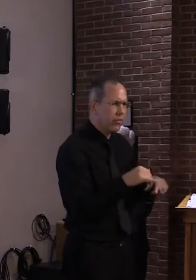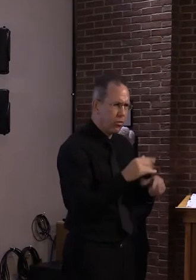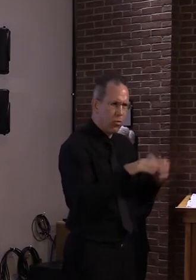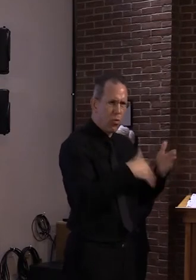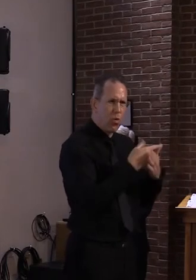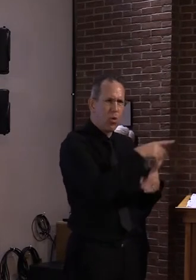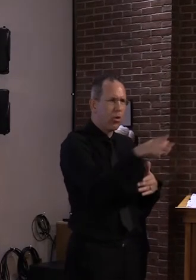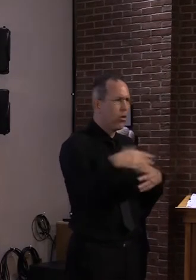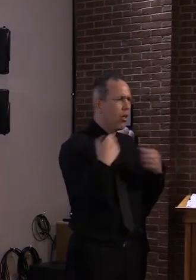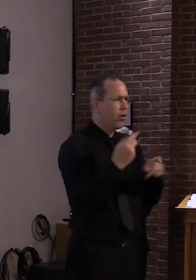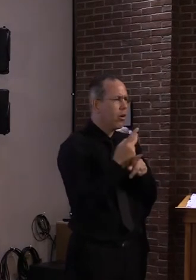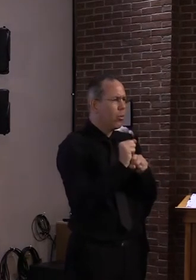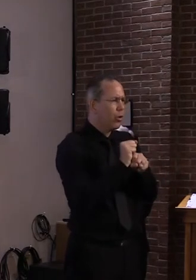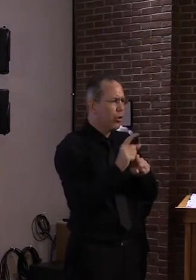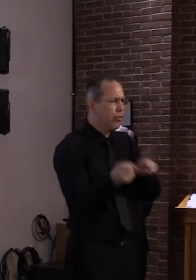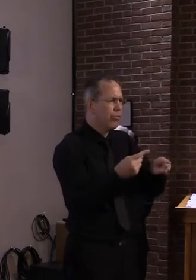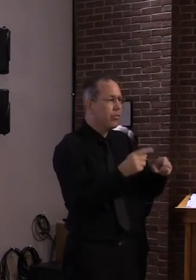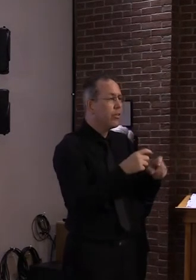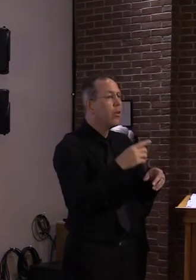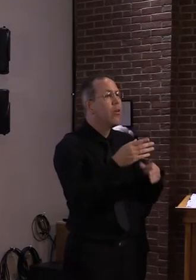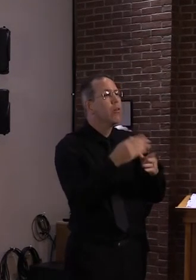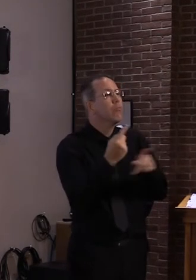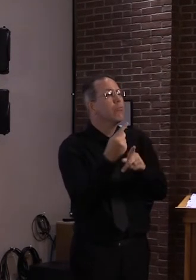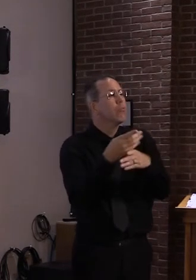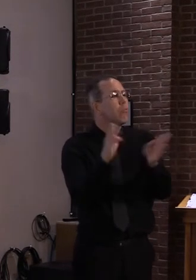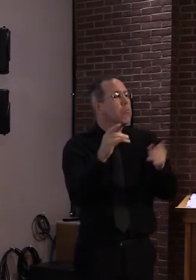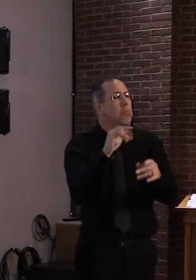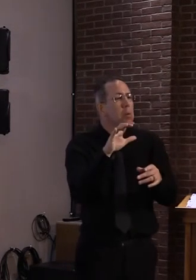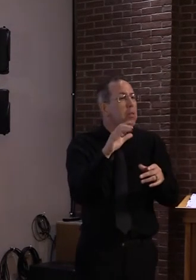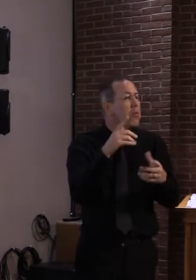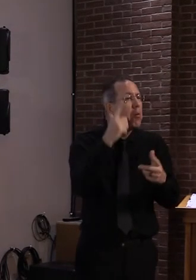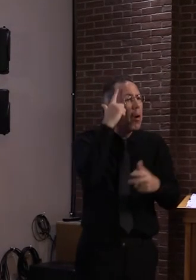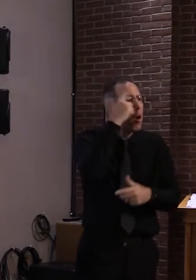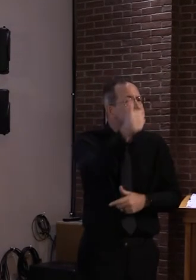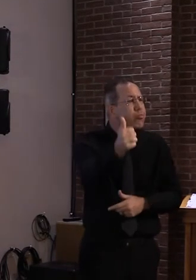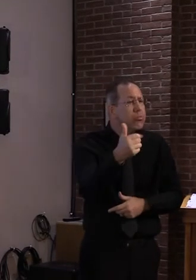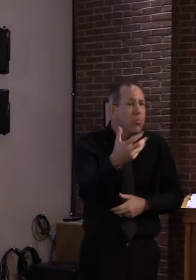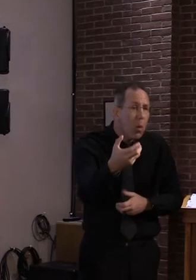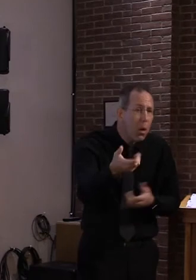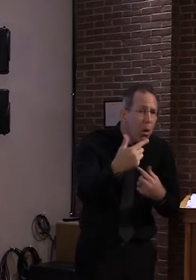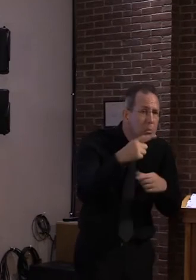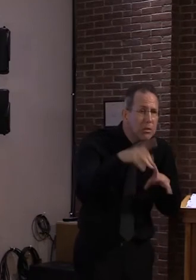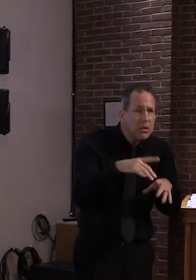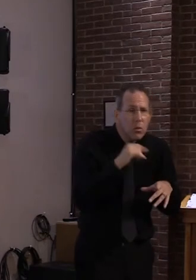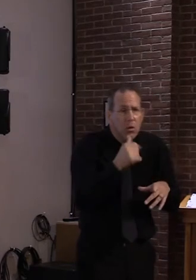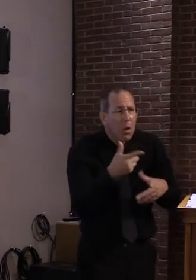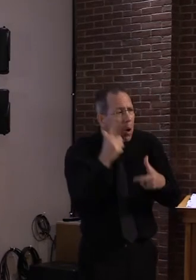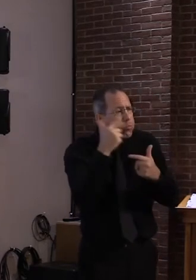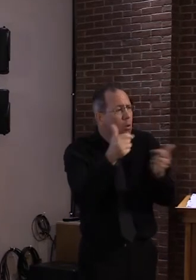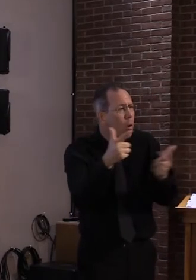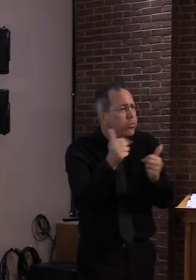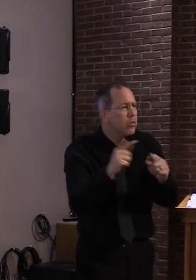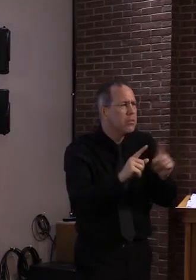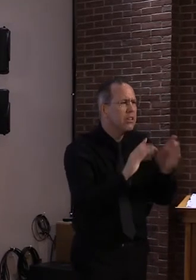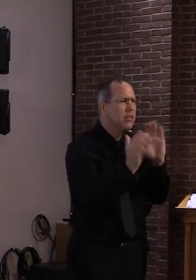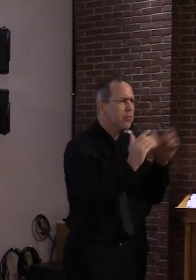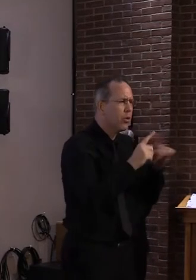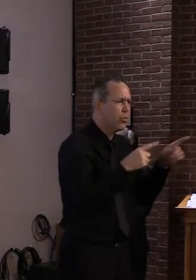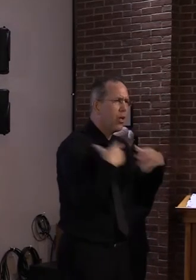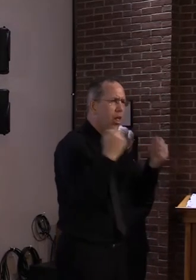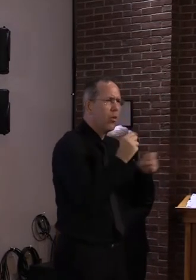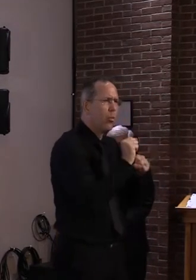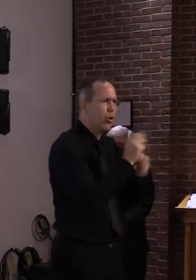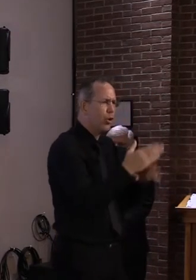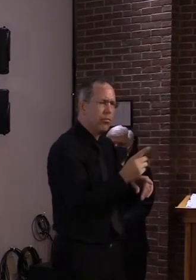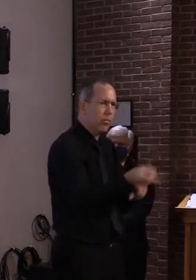general population will be testing positive as well. Because when we look at healthcare facility outbreaks, you know, beyond the two